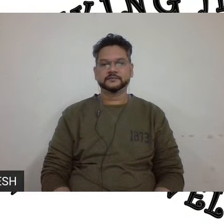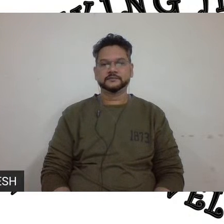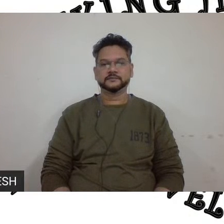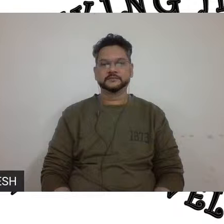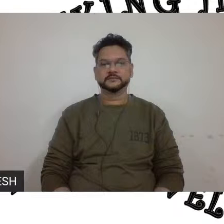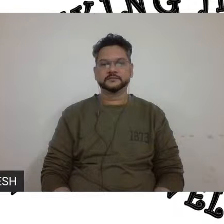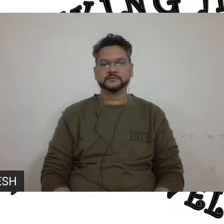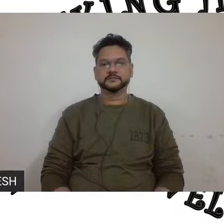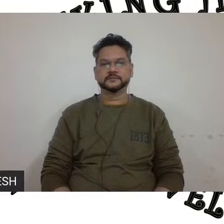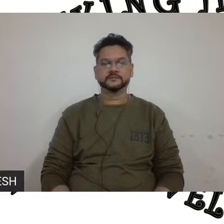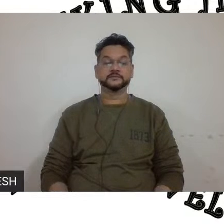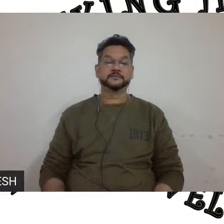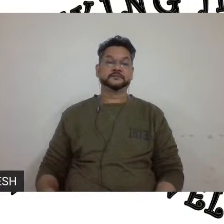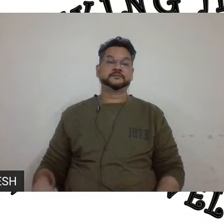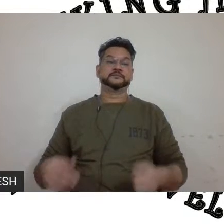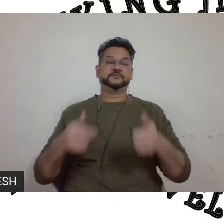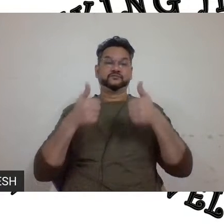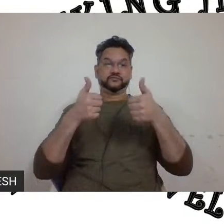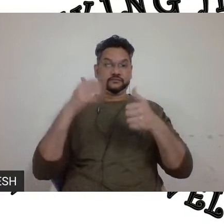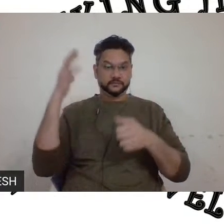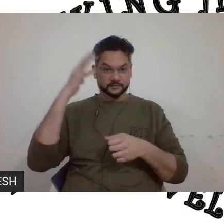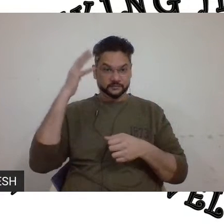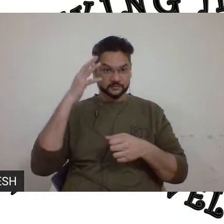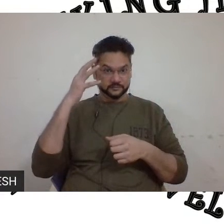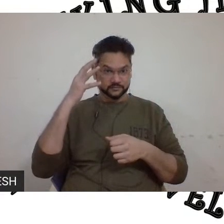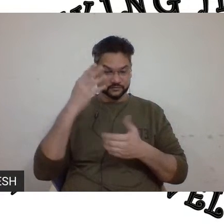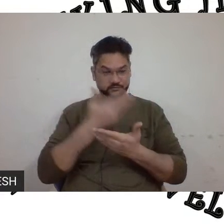Very good afternoon to one and all.